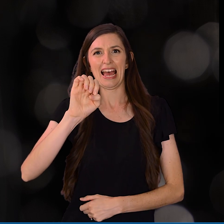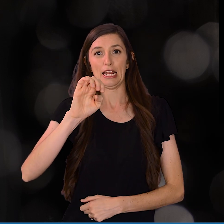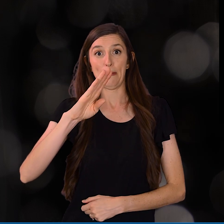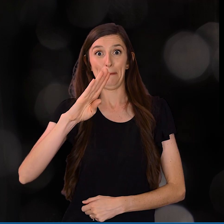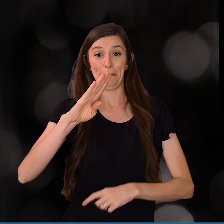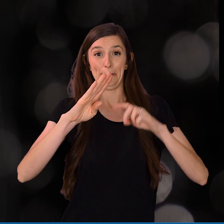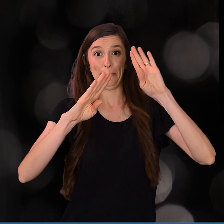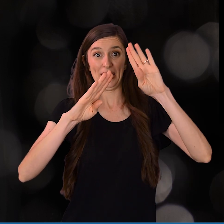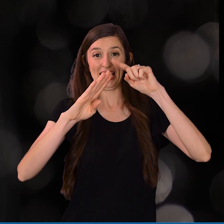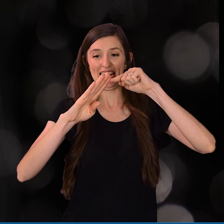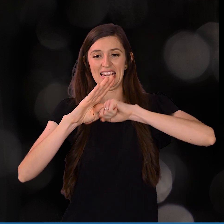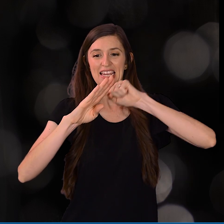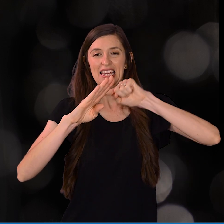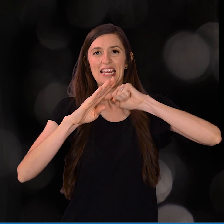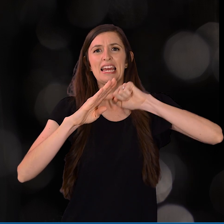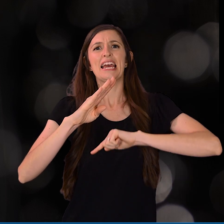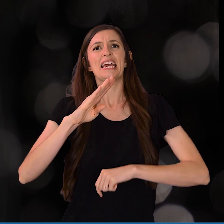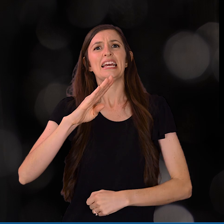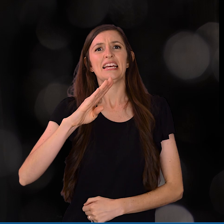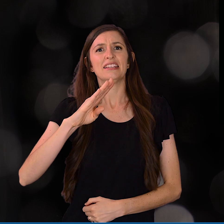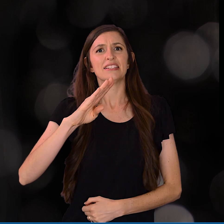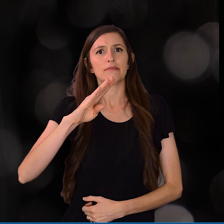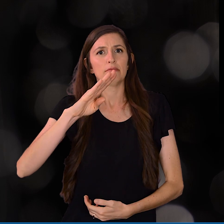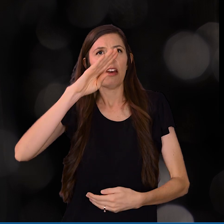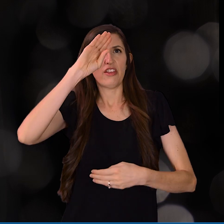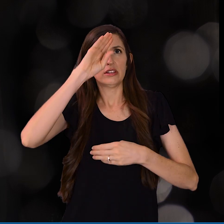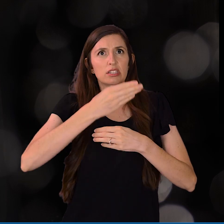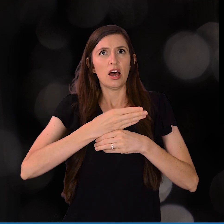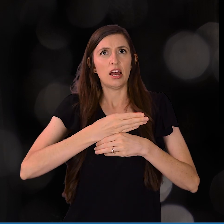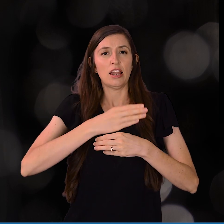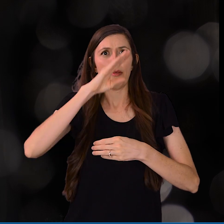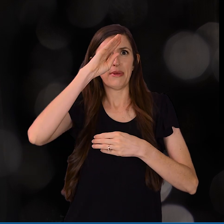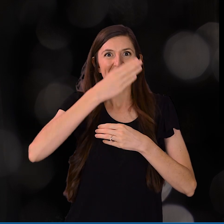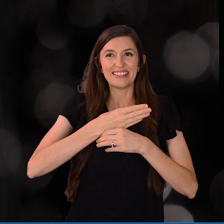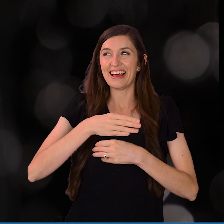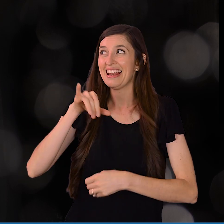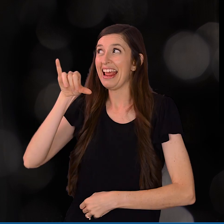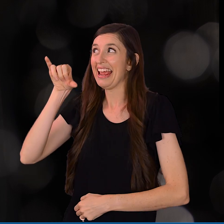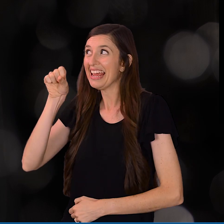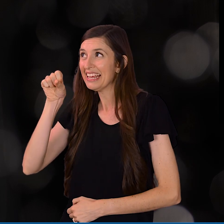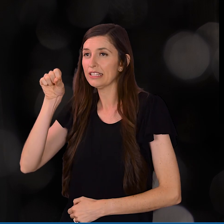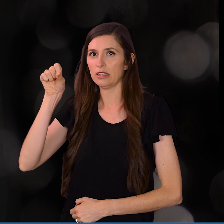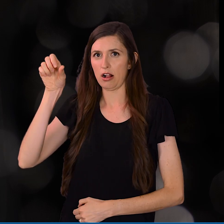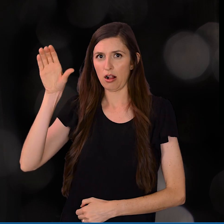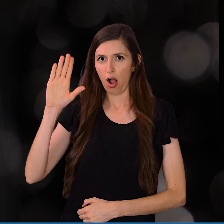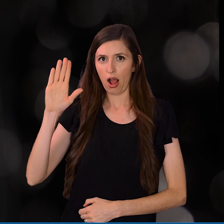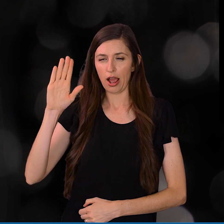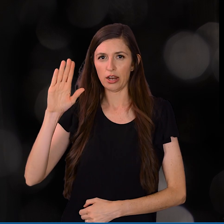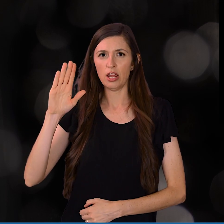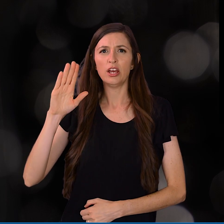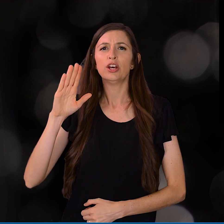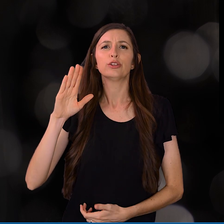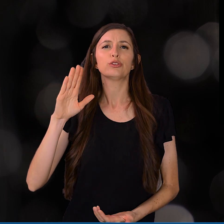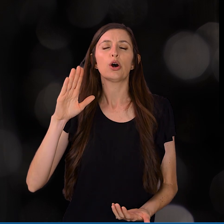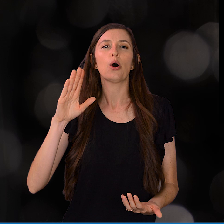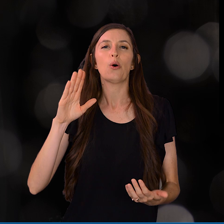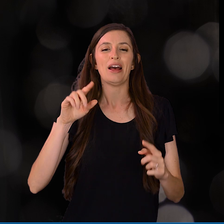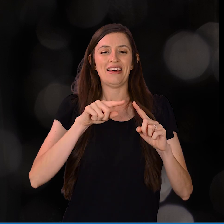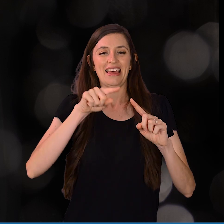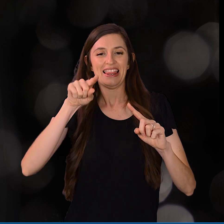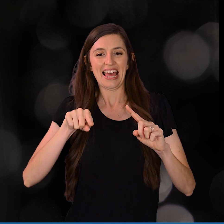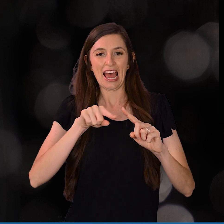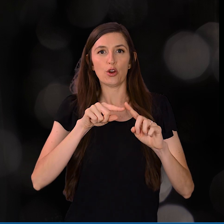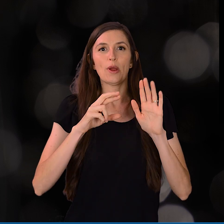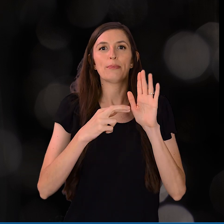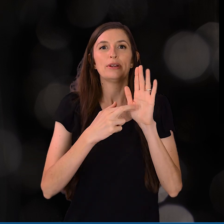the Son is God. So really what the triangle represents is a tripartite view